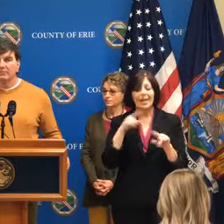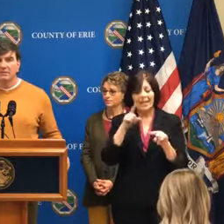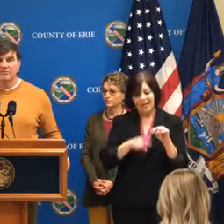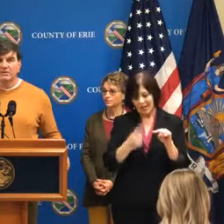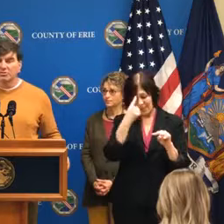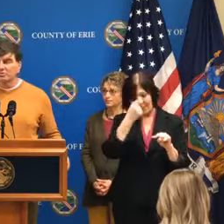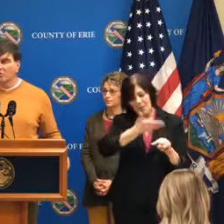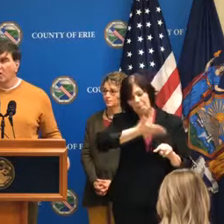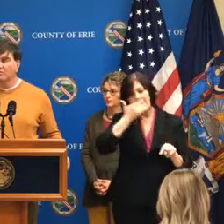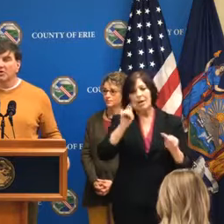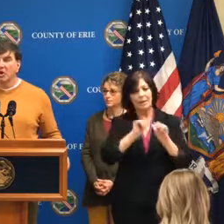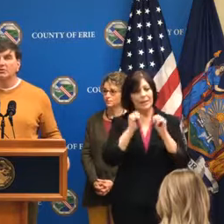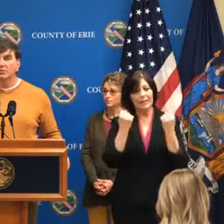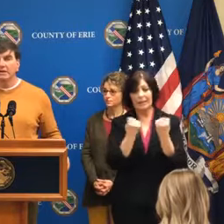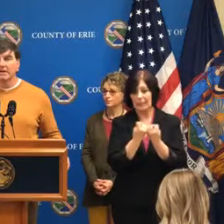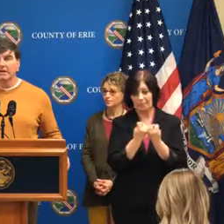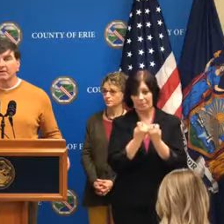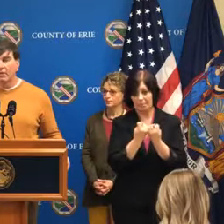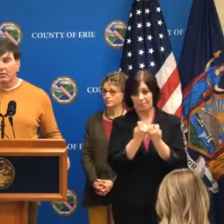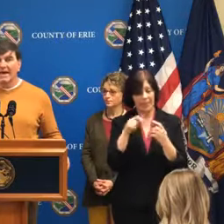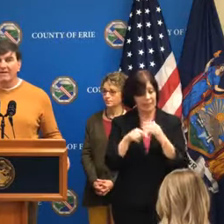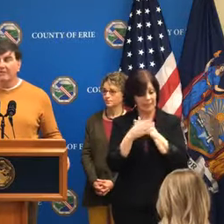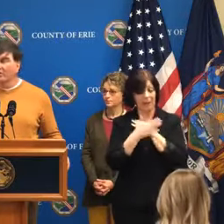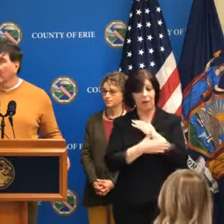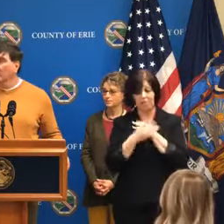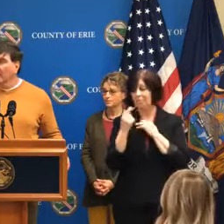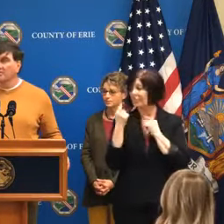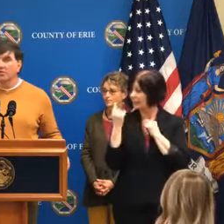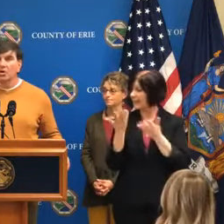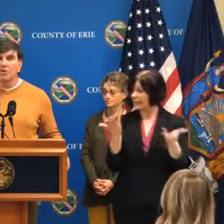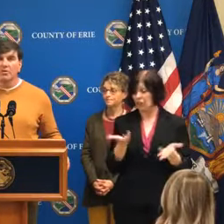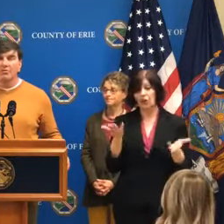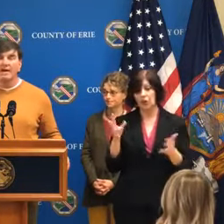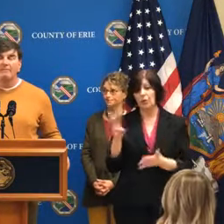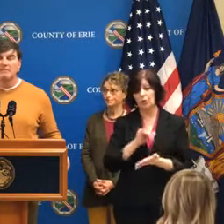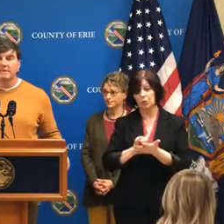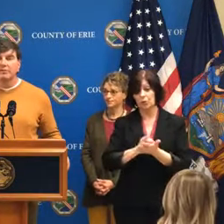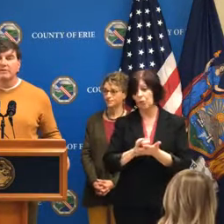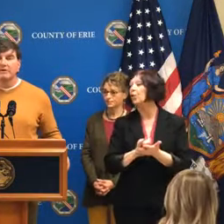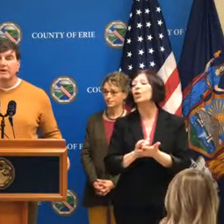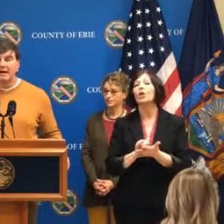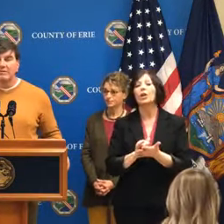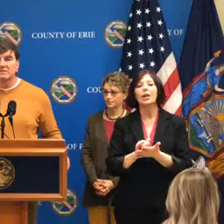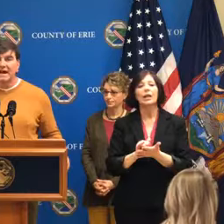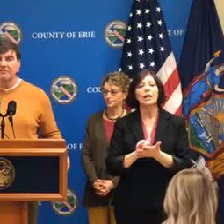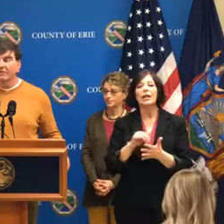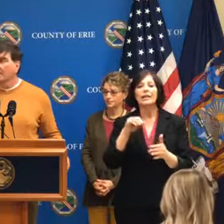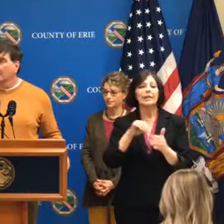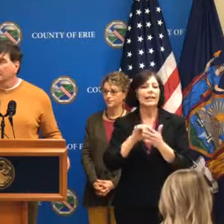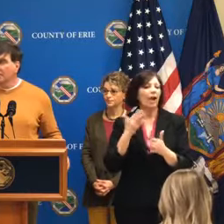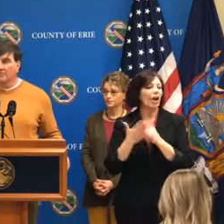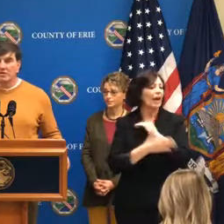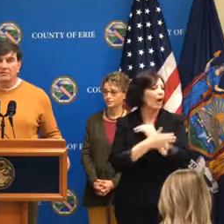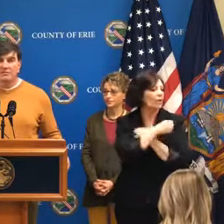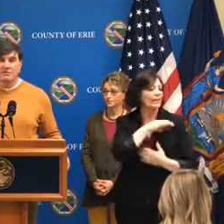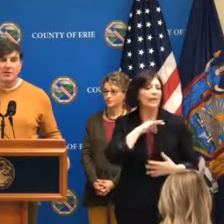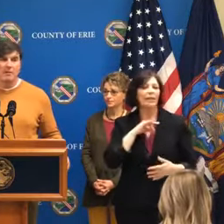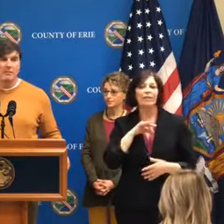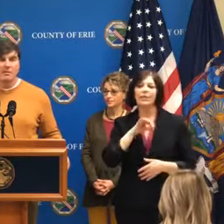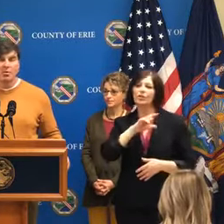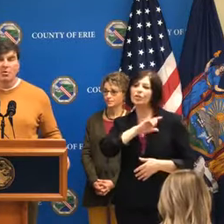team of individuals across the country than what we have here right in Western New York, whether it happens to be within our county staff, the Sheriff's